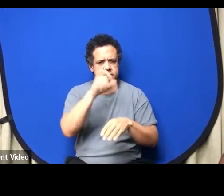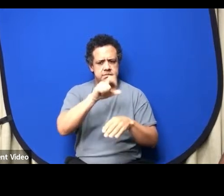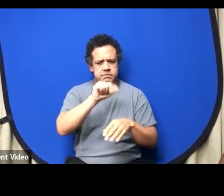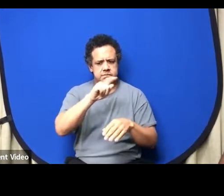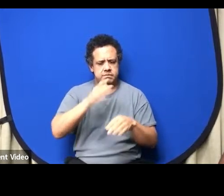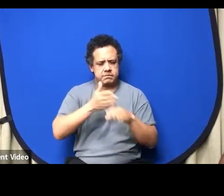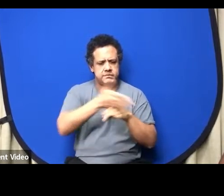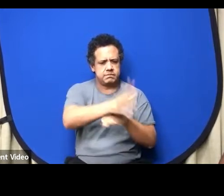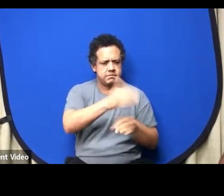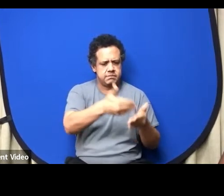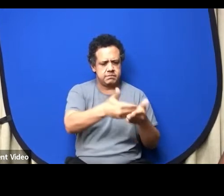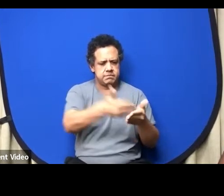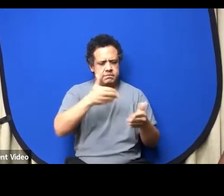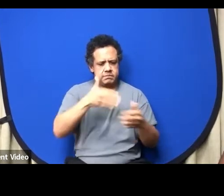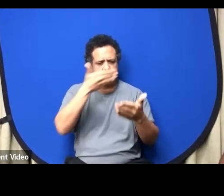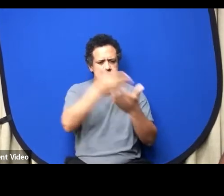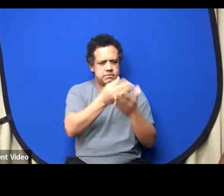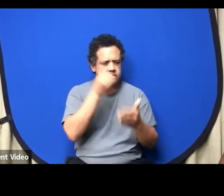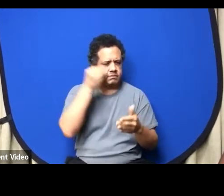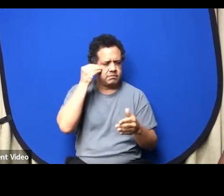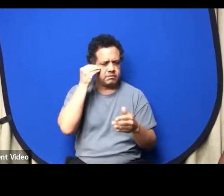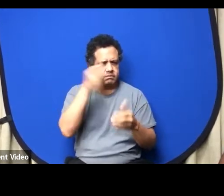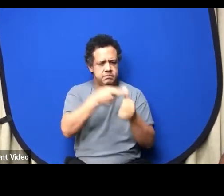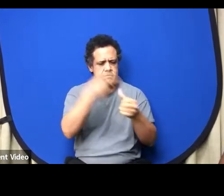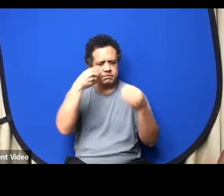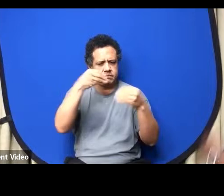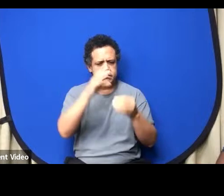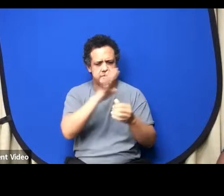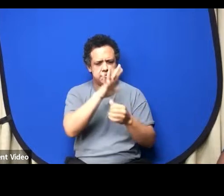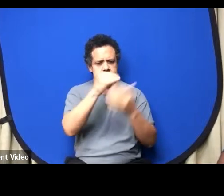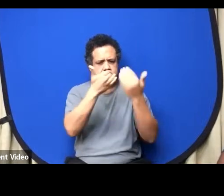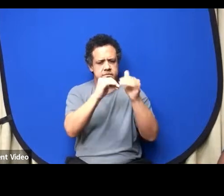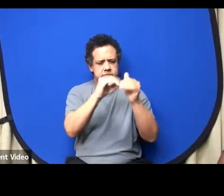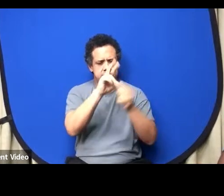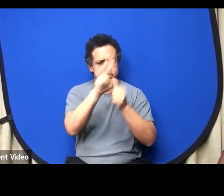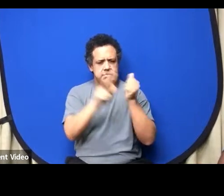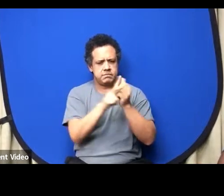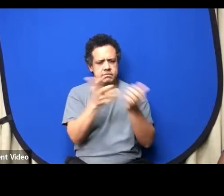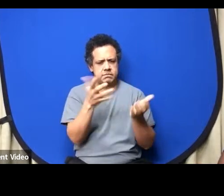They make sure that I get to places on time.